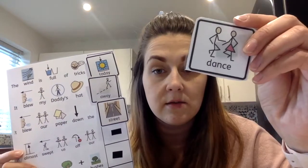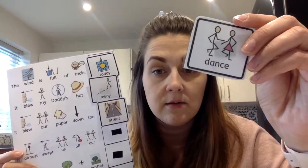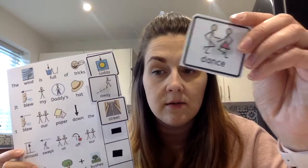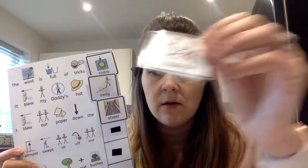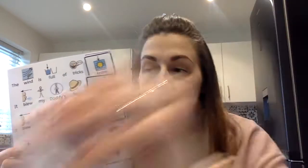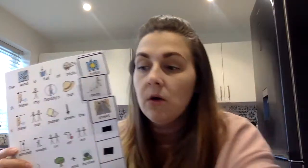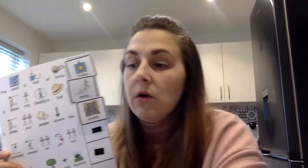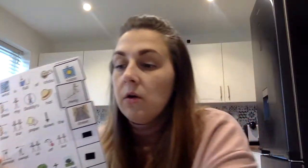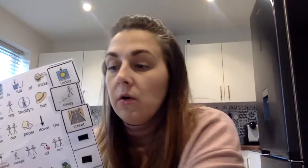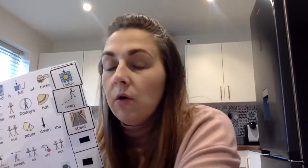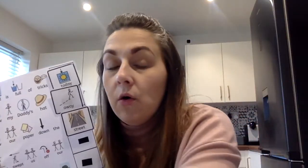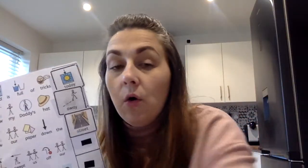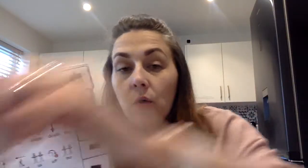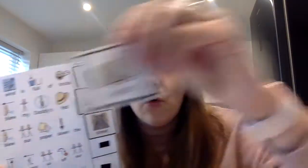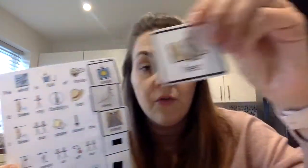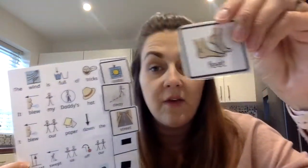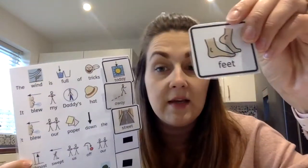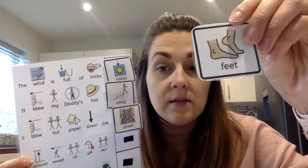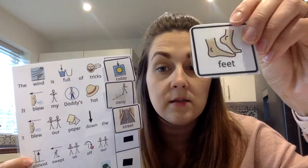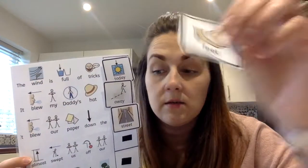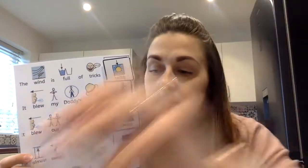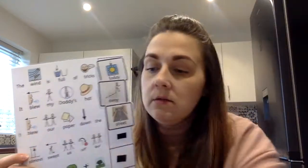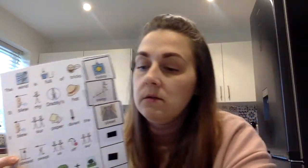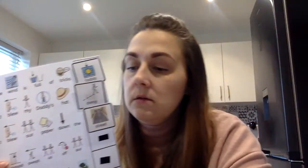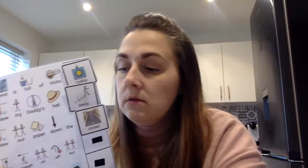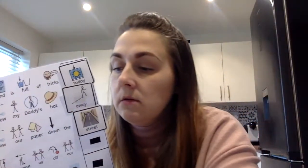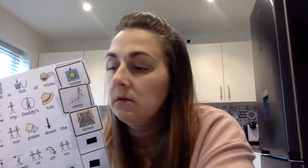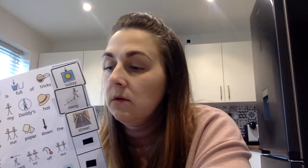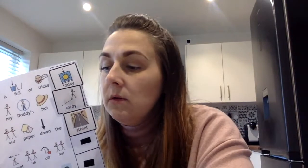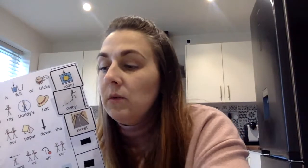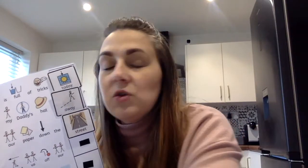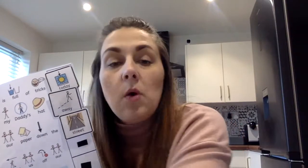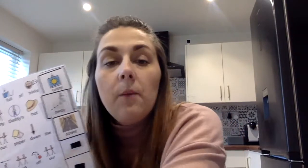Or feet. Which one?